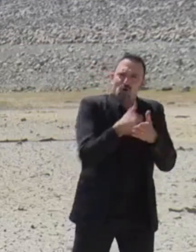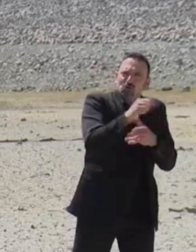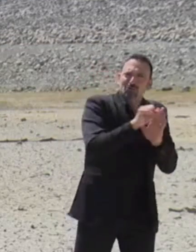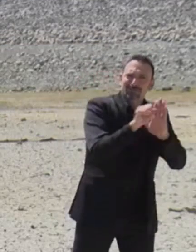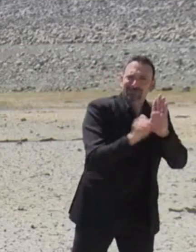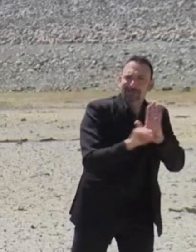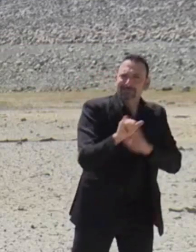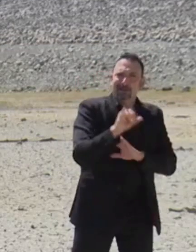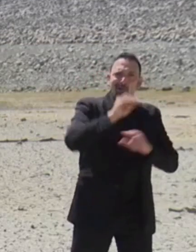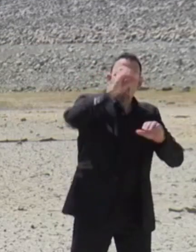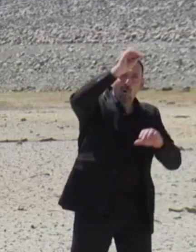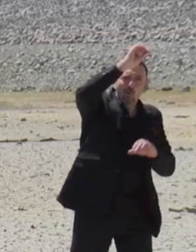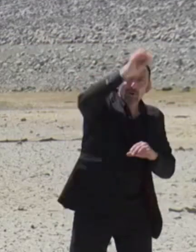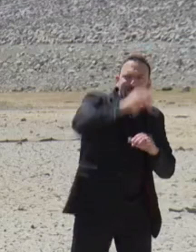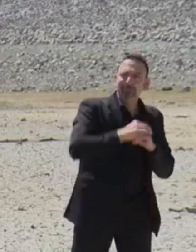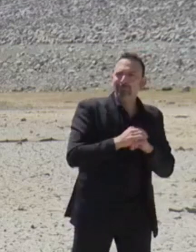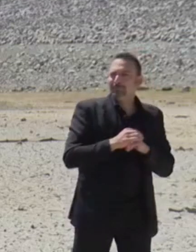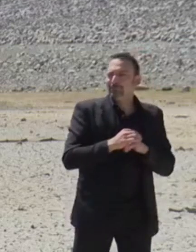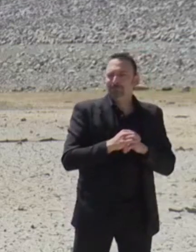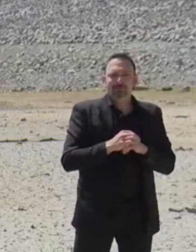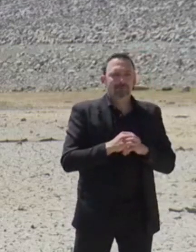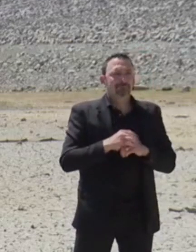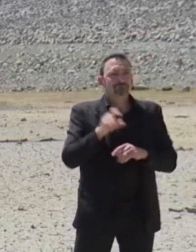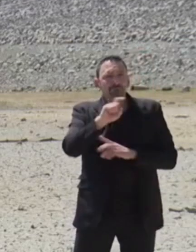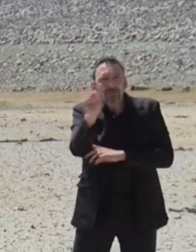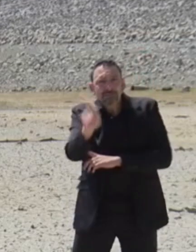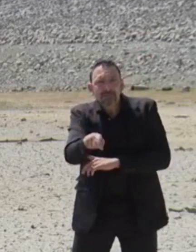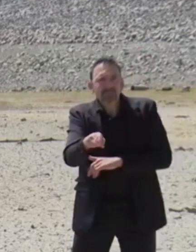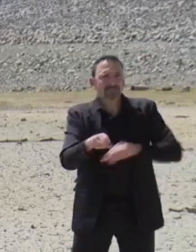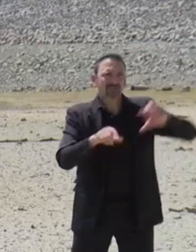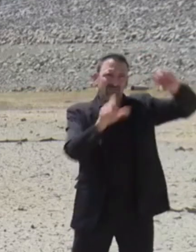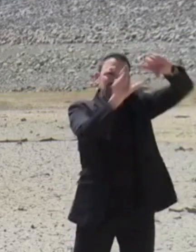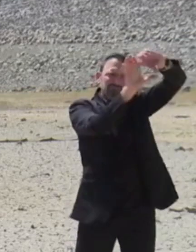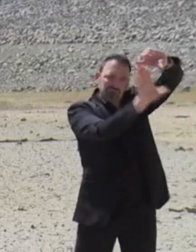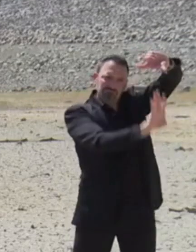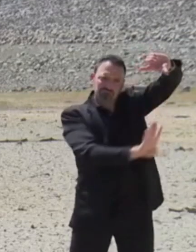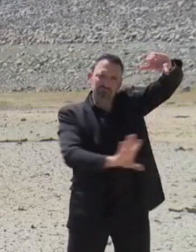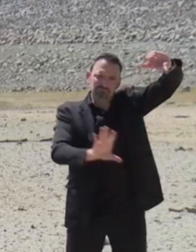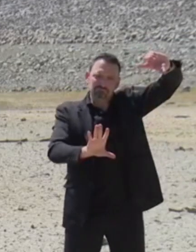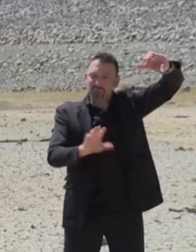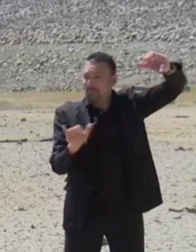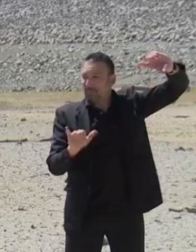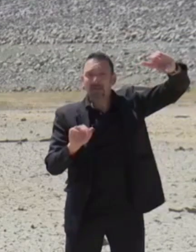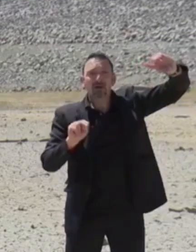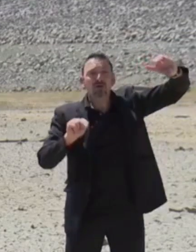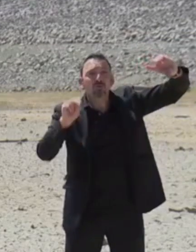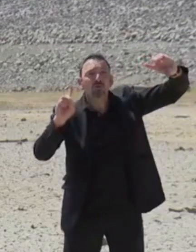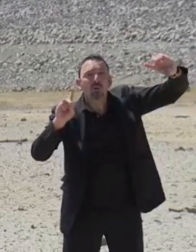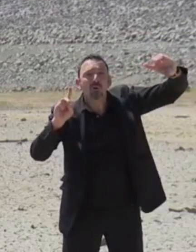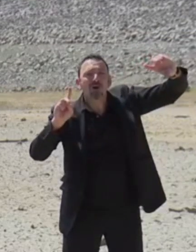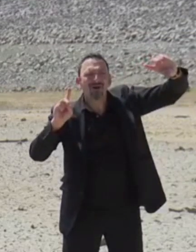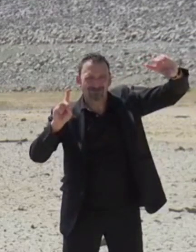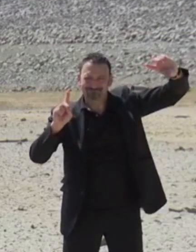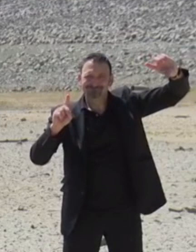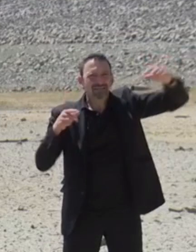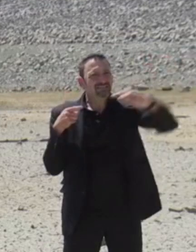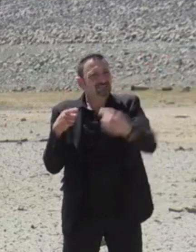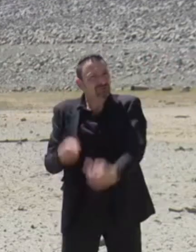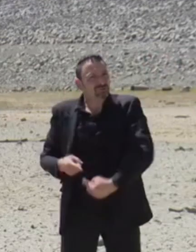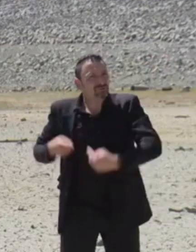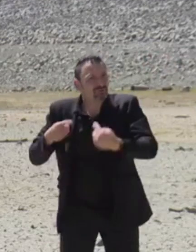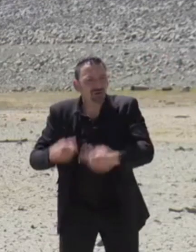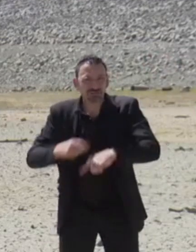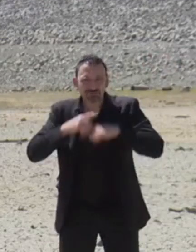like Oregon, states like Texas, states like North Dakota that are struggling through